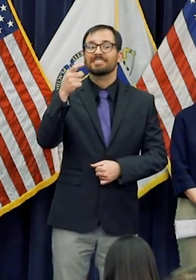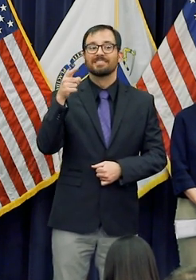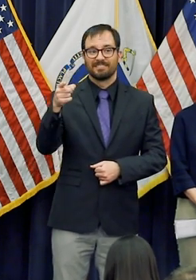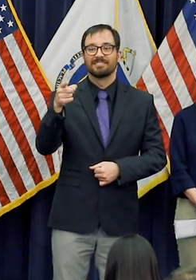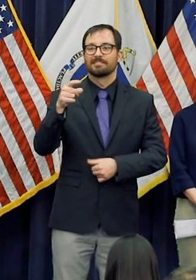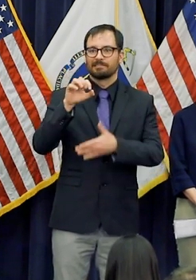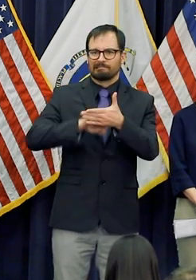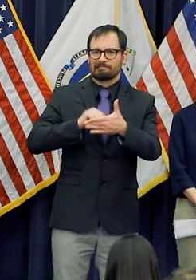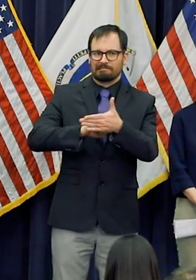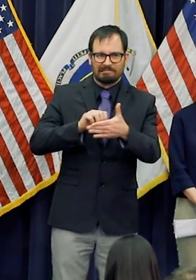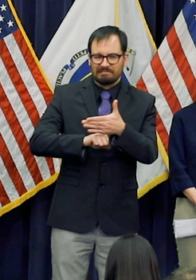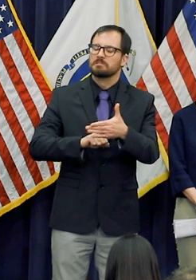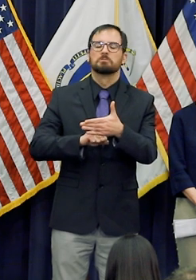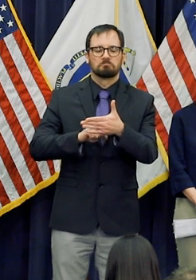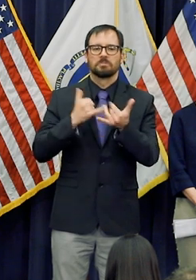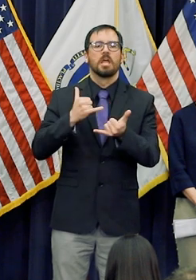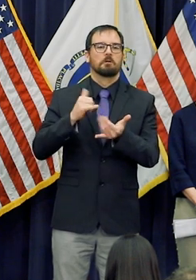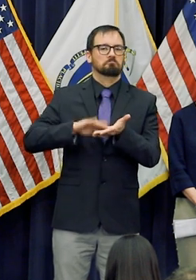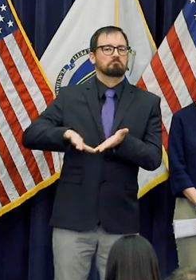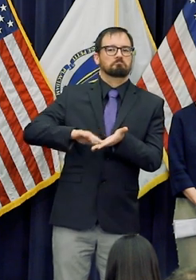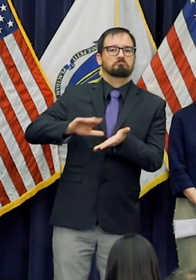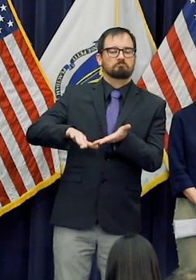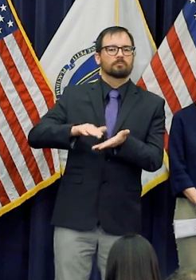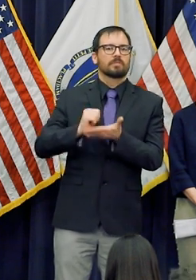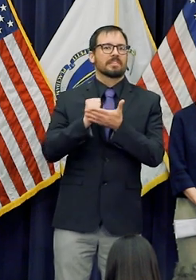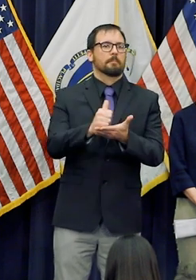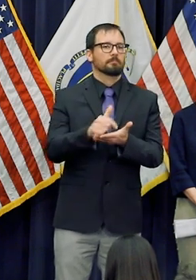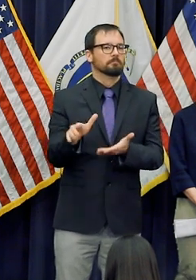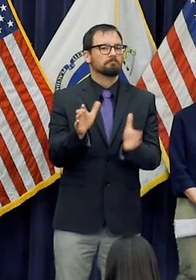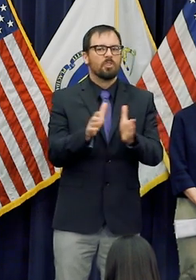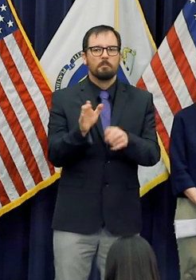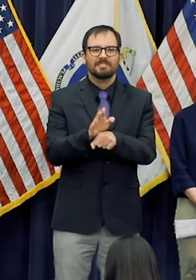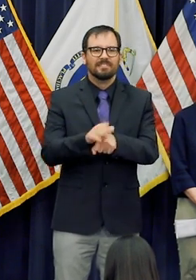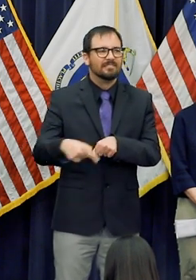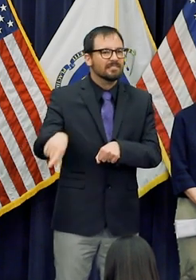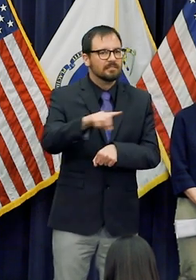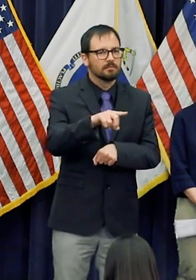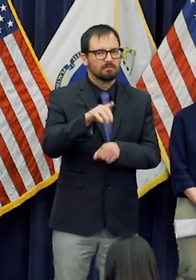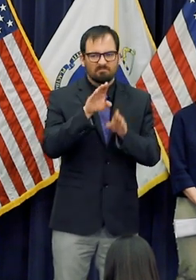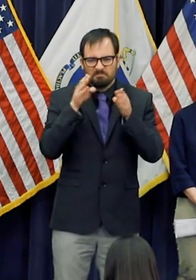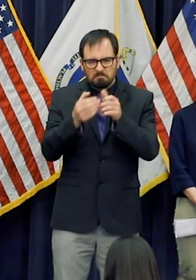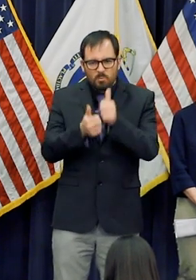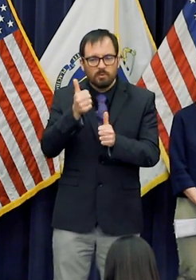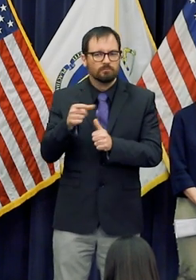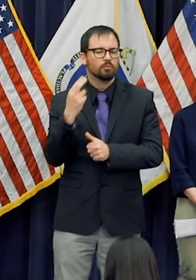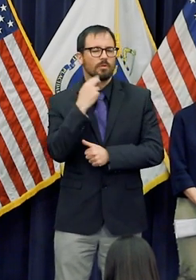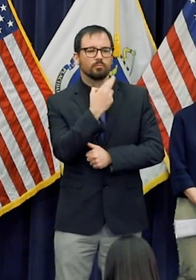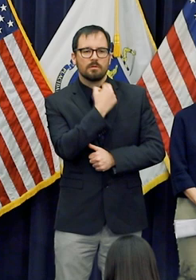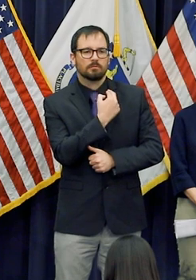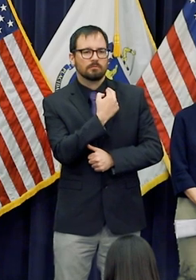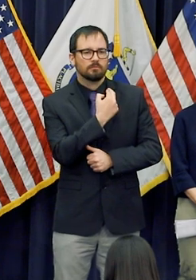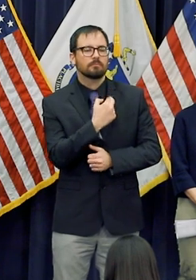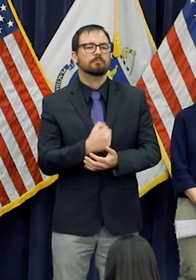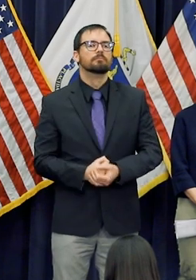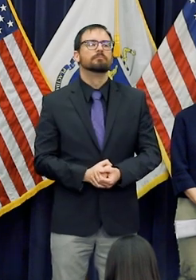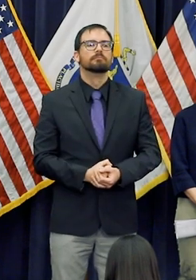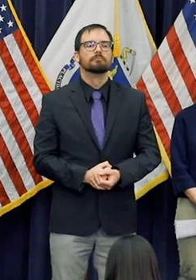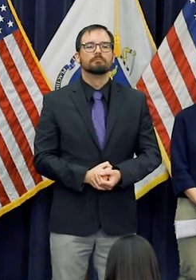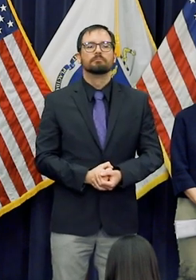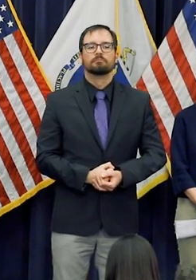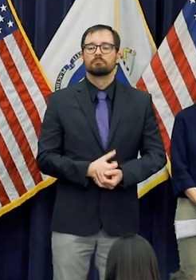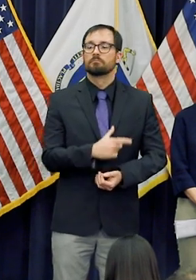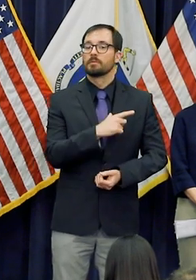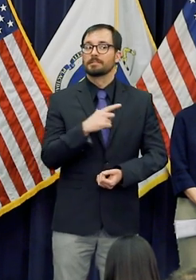hospitality sectors. This process was designed in consultation with our partners in the legislature, and we want to thank them for that. For